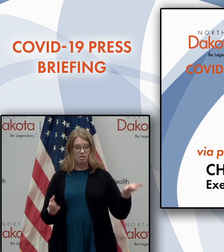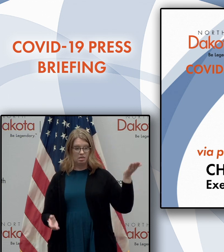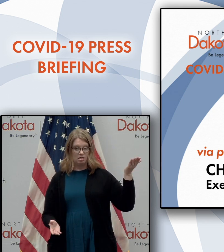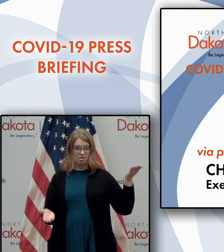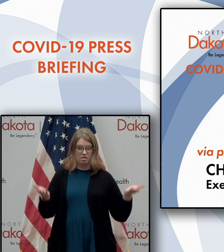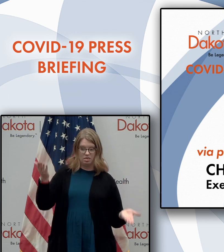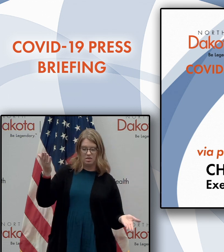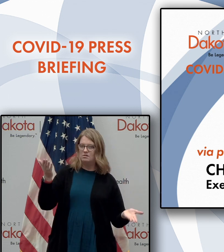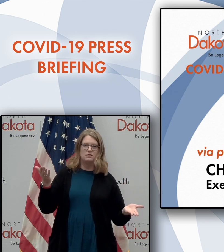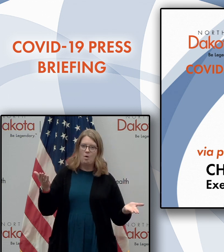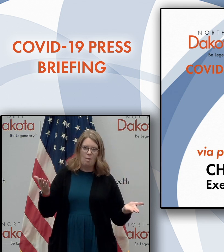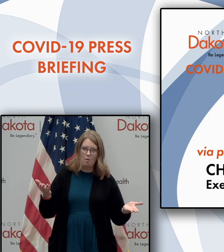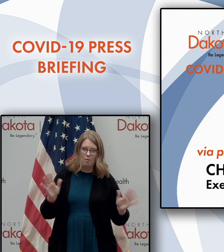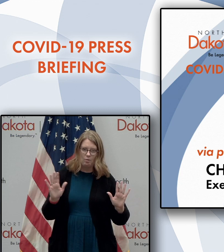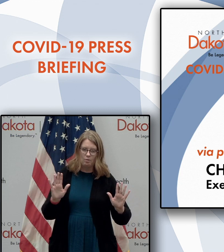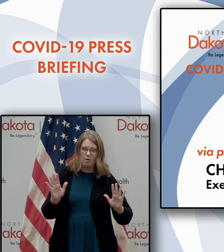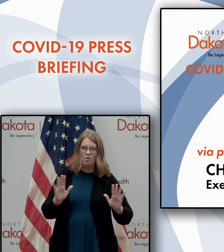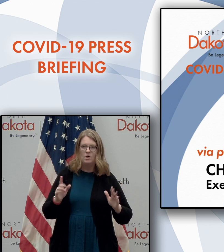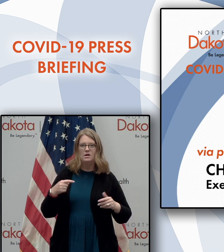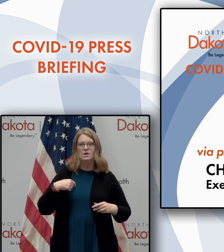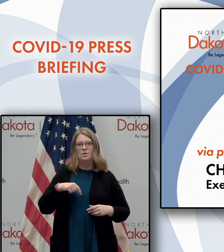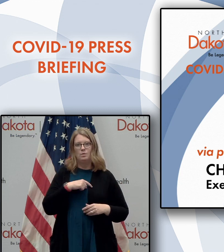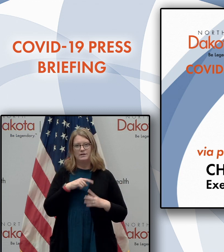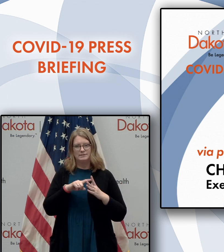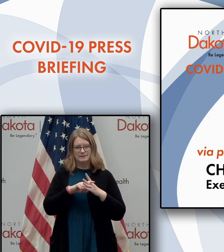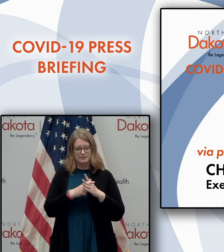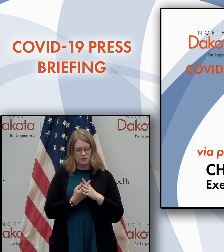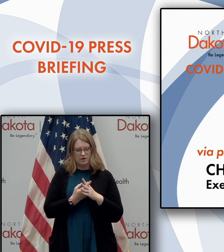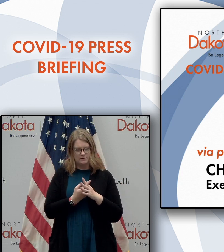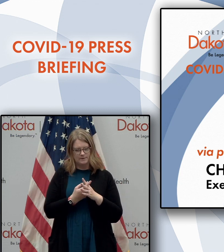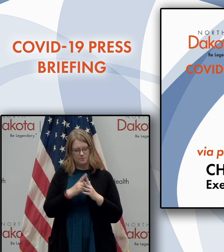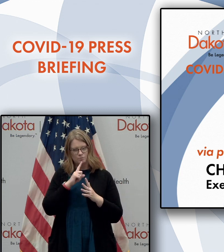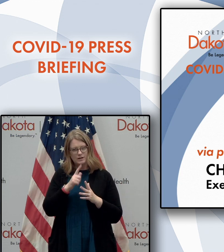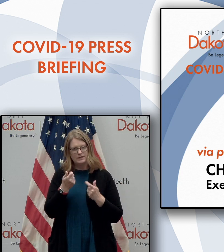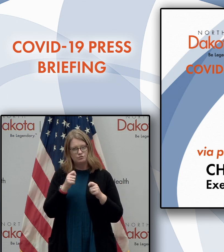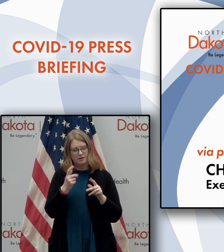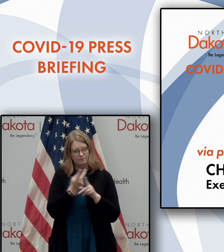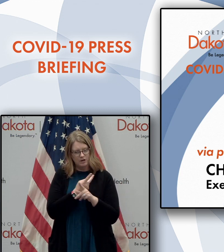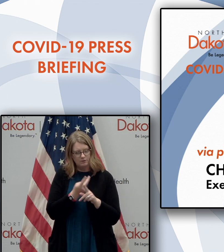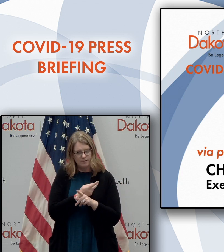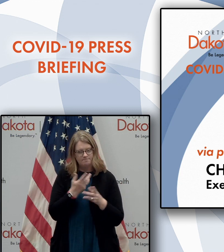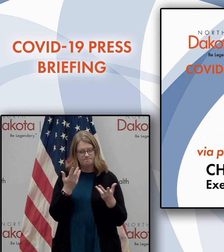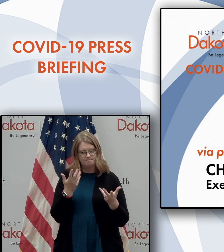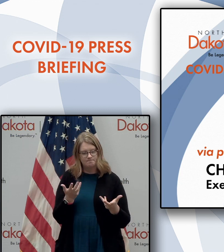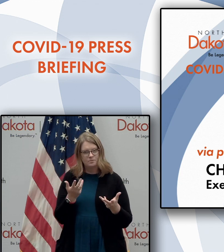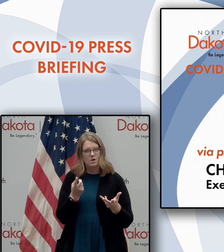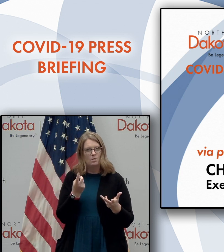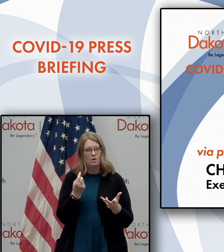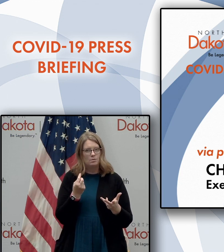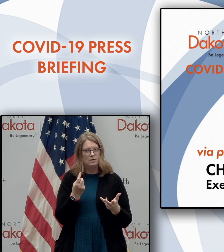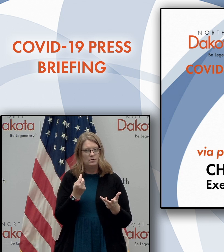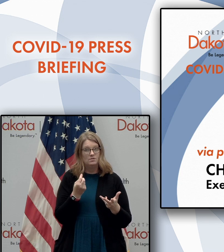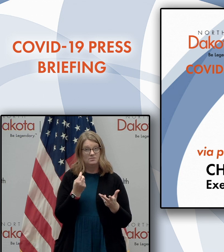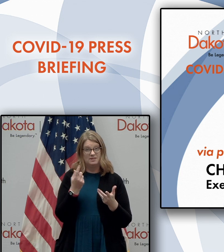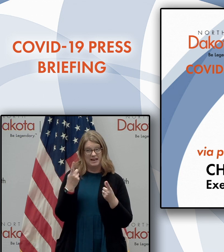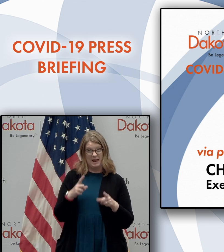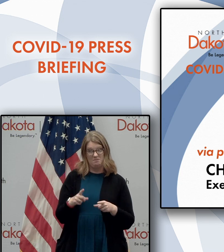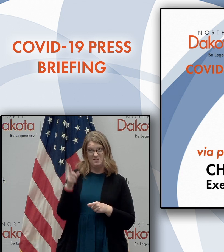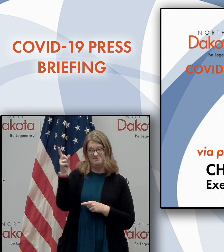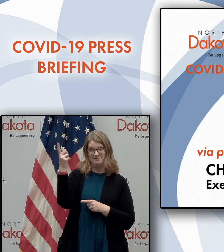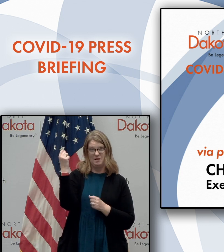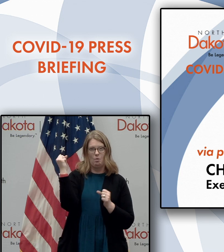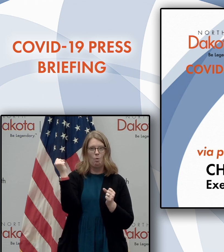other. We're starting to actively look at what are we going to do when it gets cold out, because